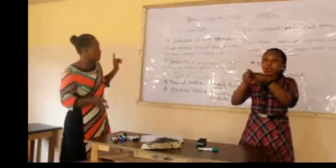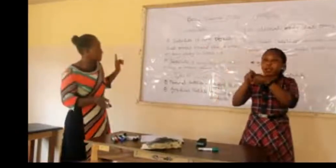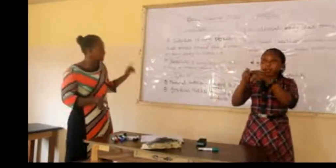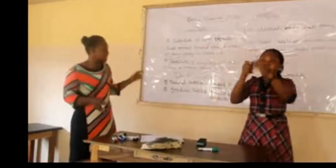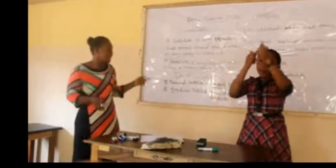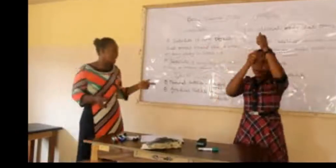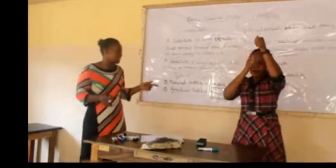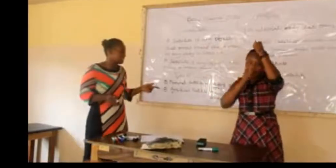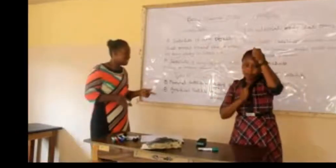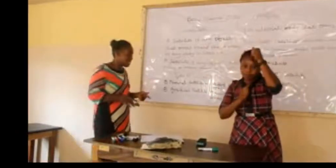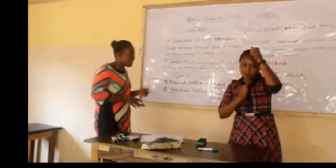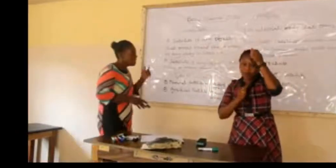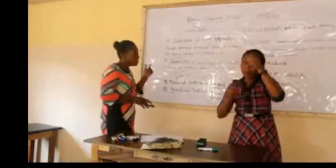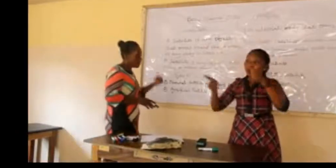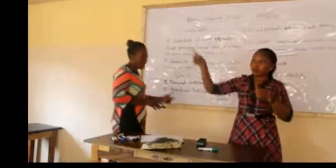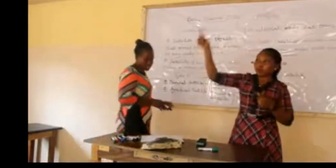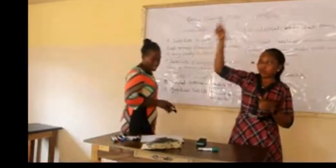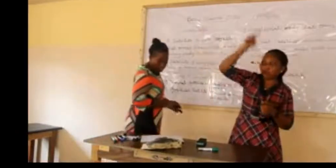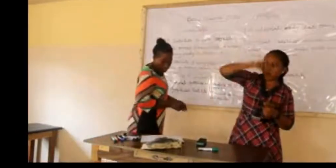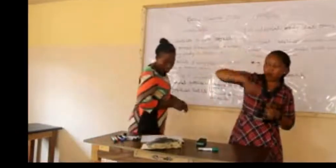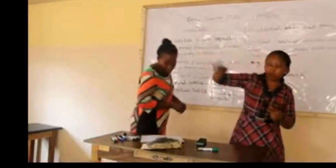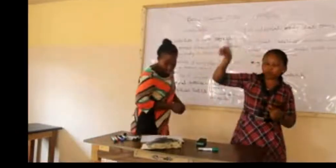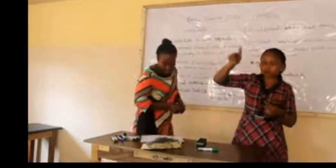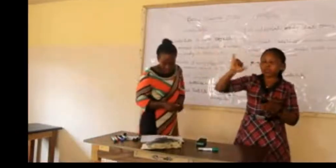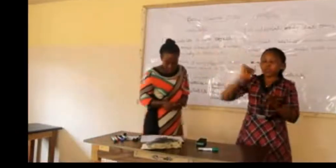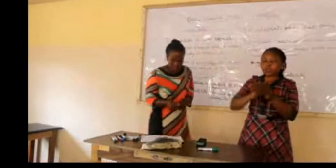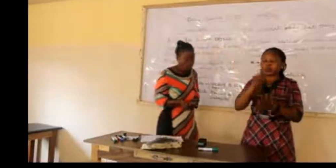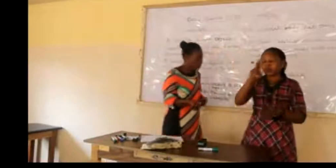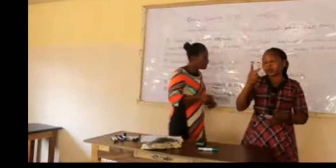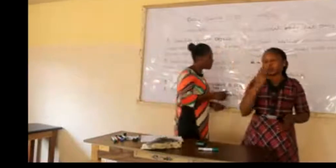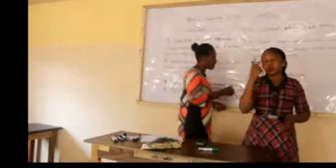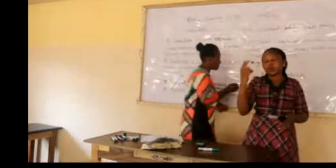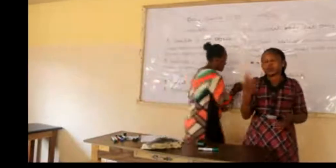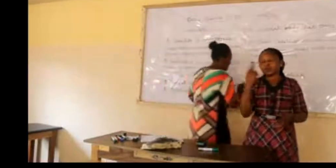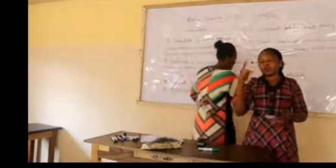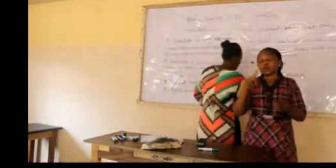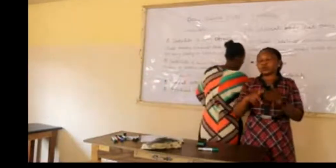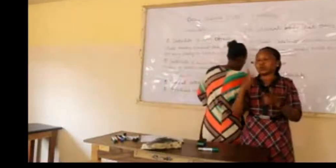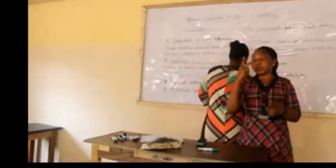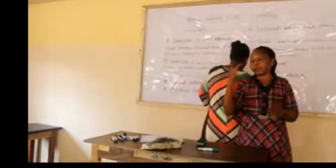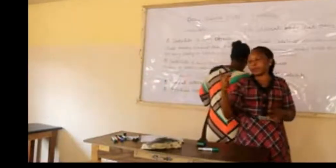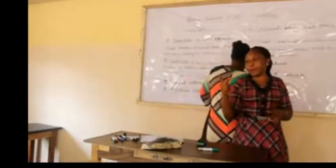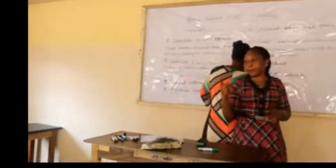the uses of satellite is in communication. Number 2, photography.